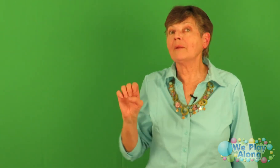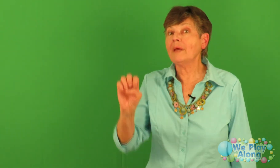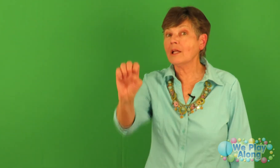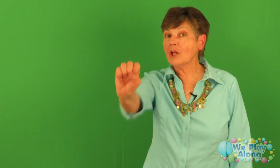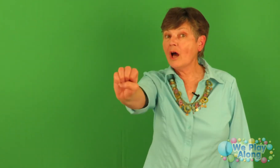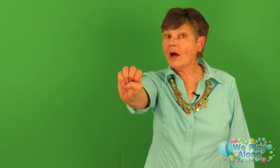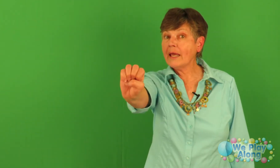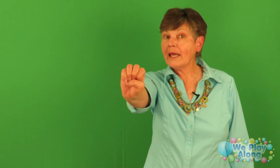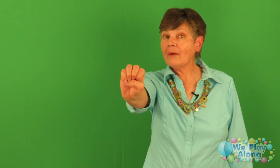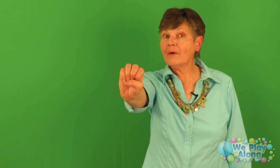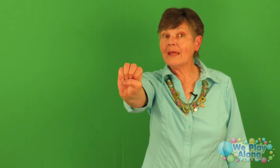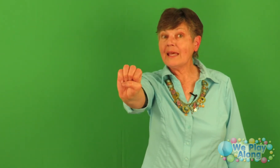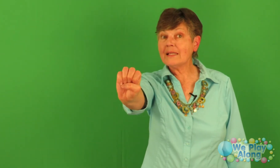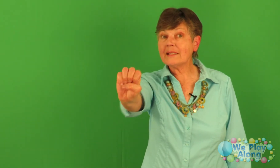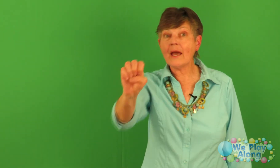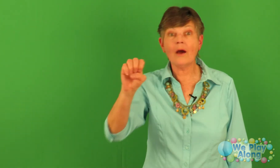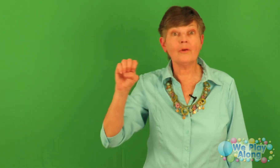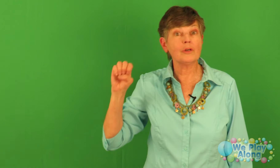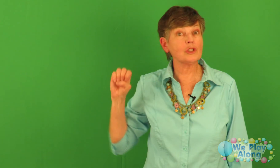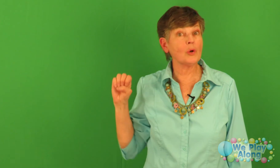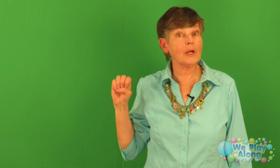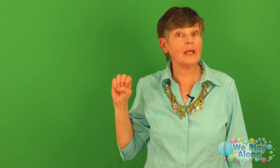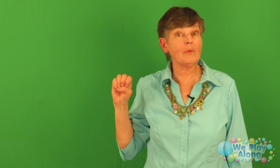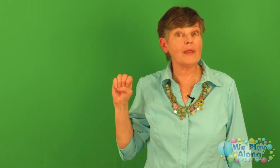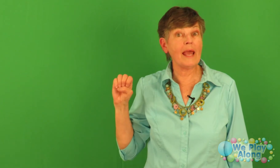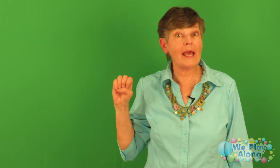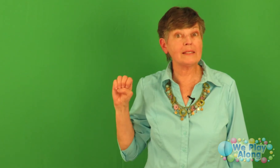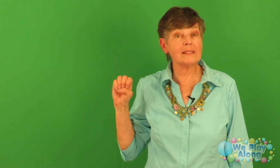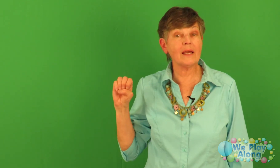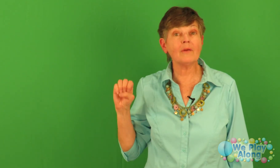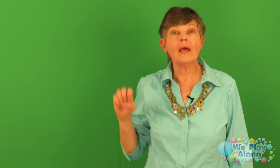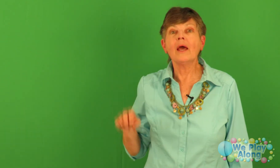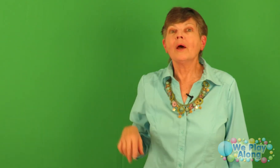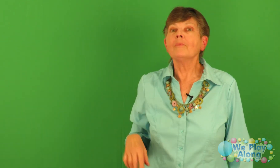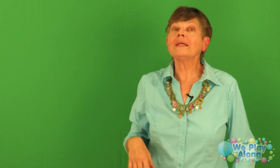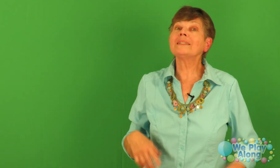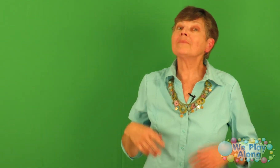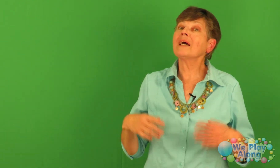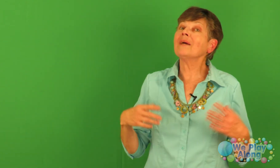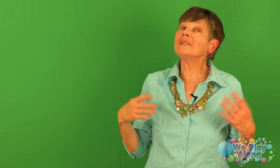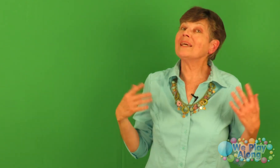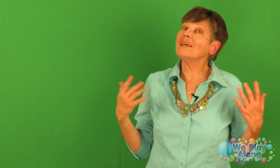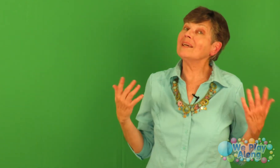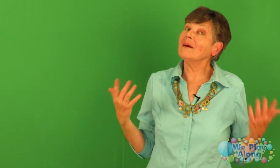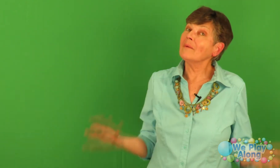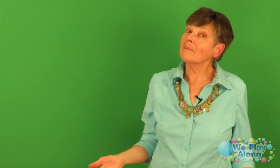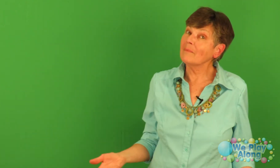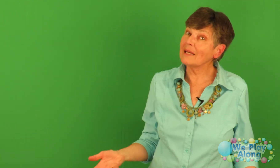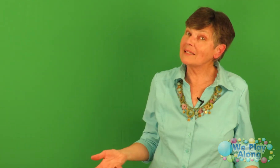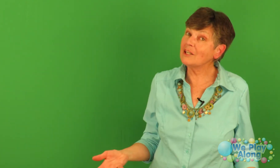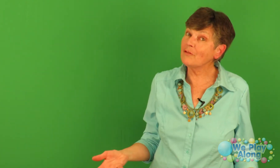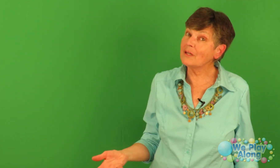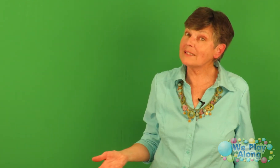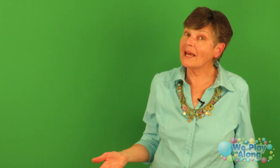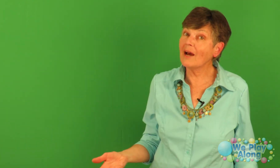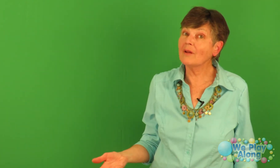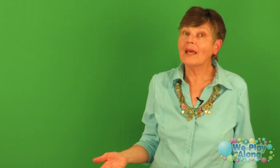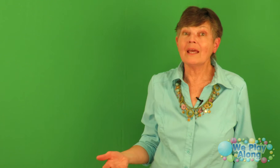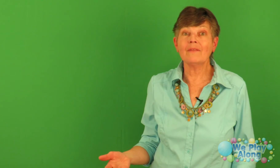be a long E with an E sound or a short E with an S sound, but sometimes E makes a different sound. In